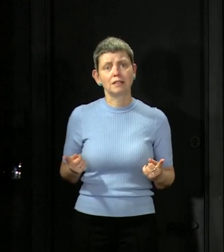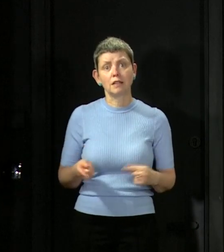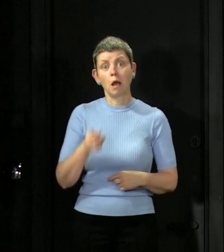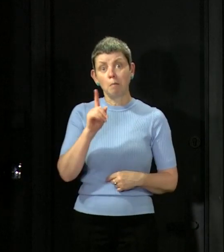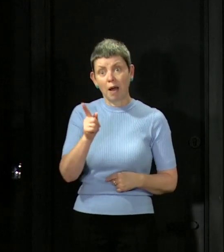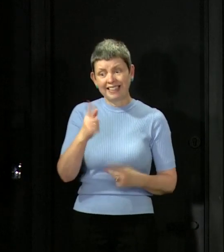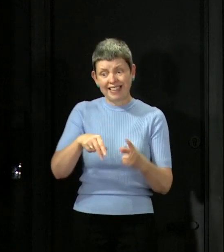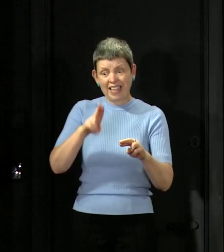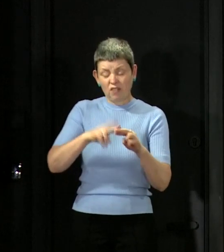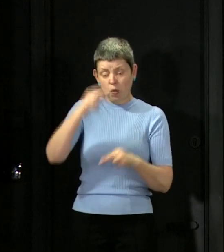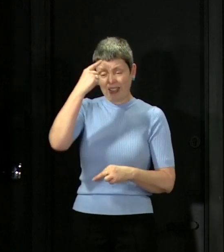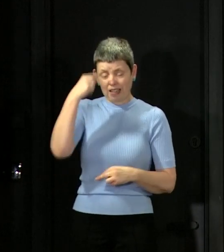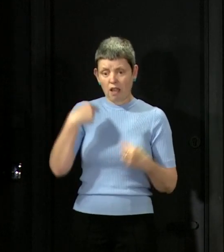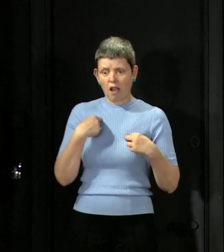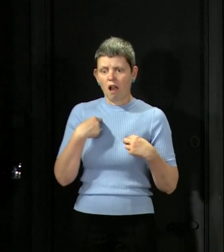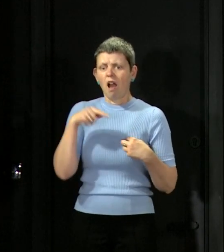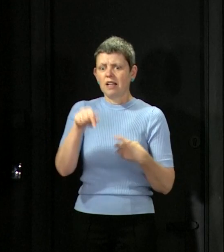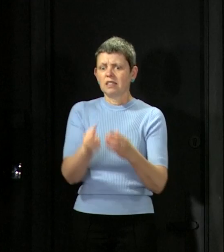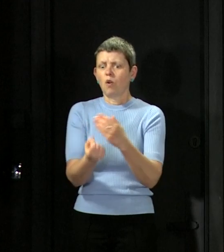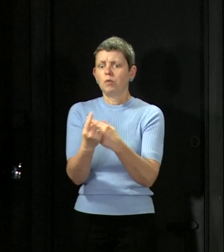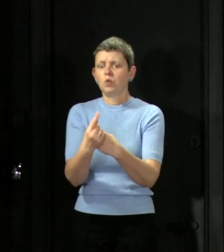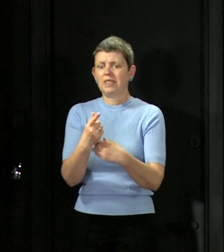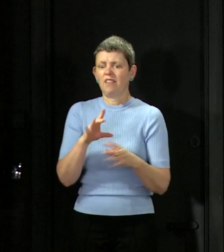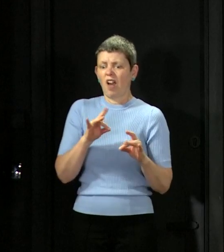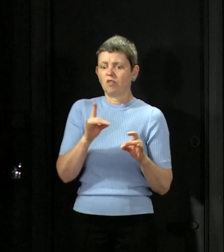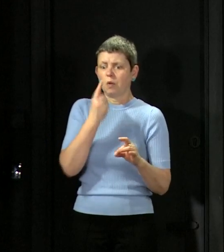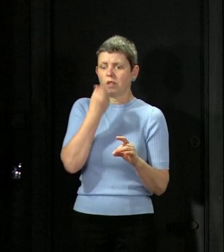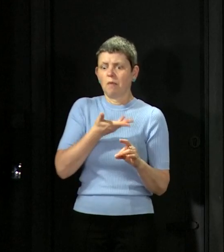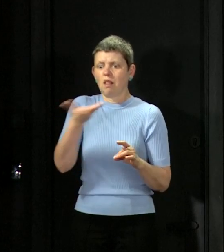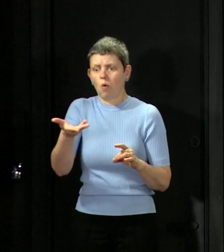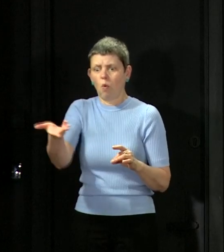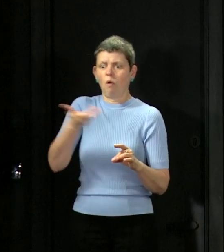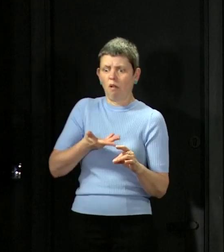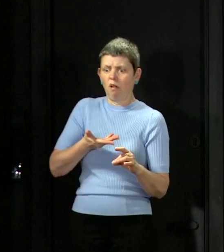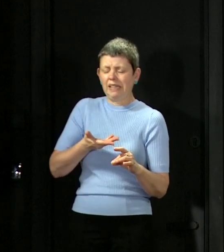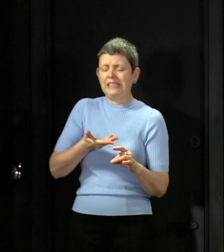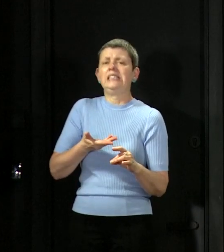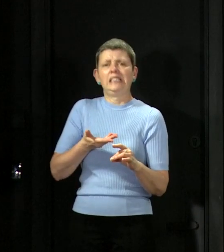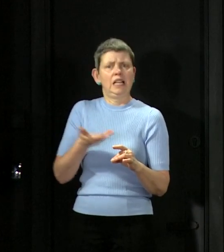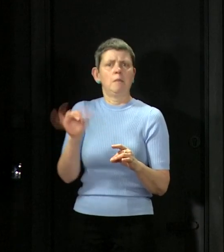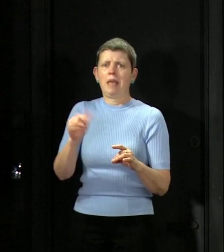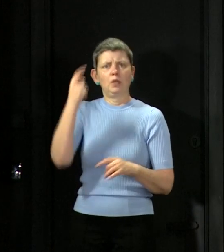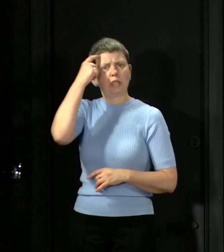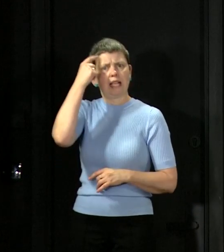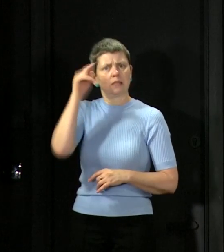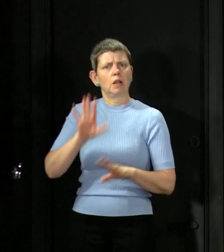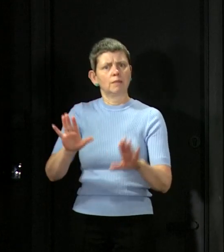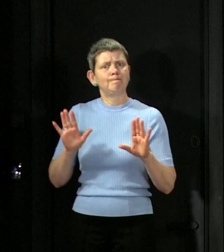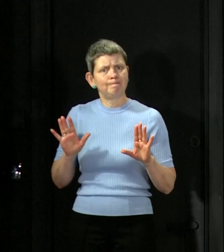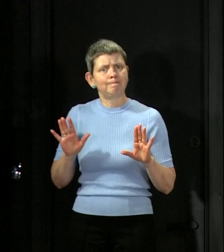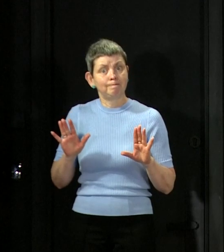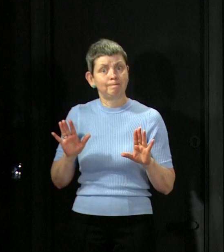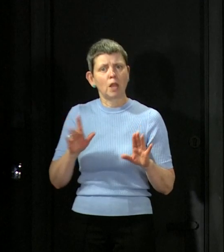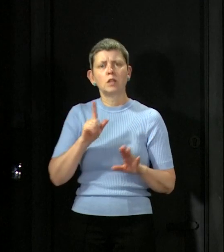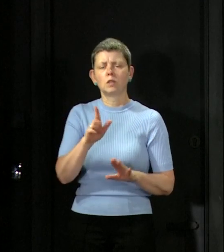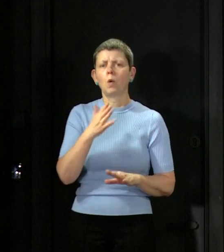jump across, then you yourselves can decide whether or not what you are thinking about doing is sensible or not. So continue to limit